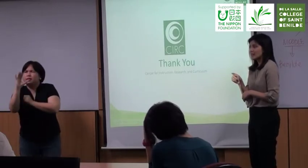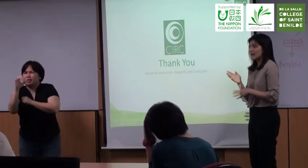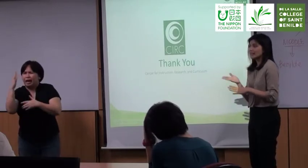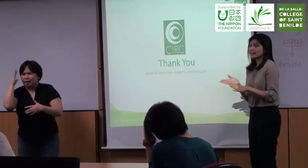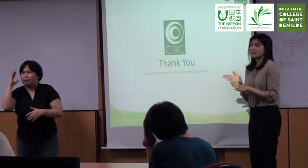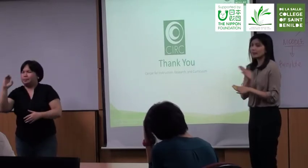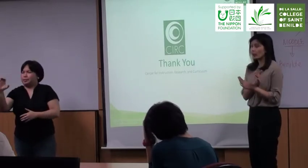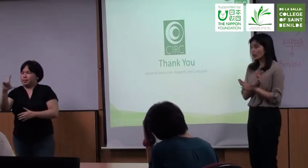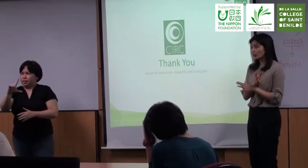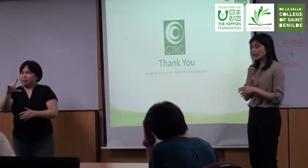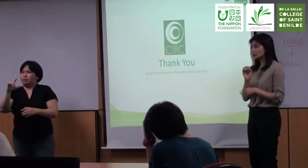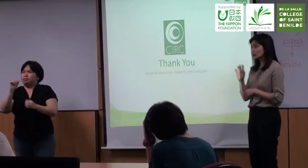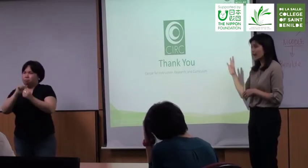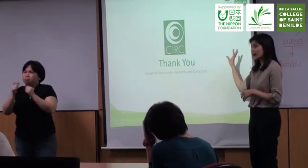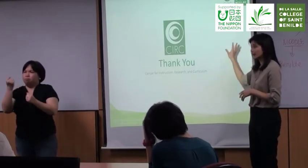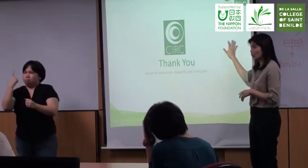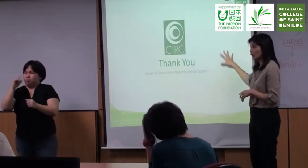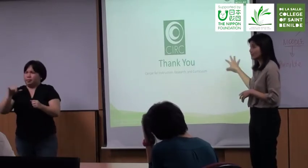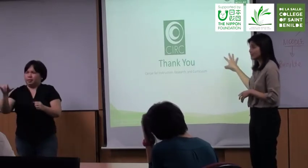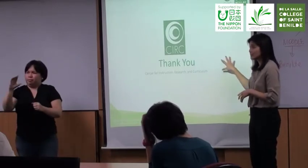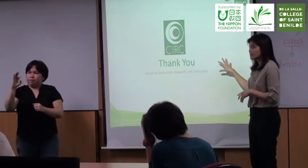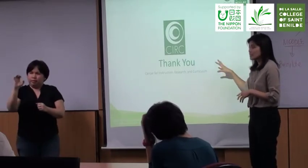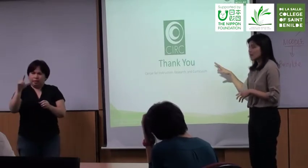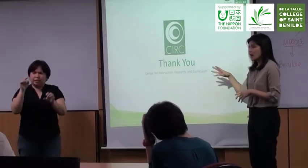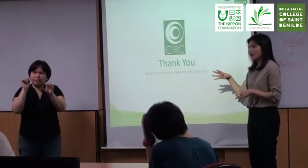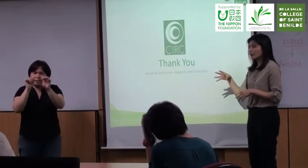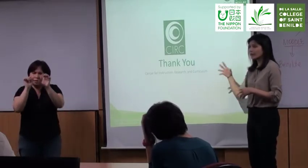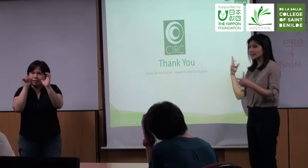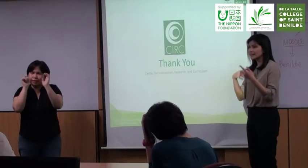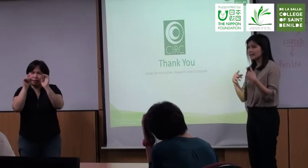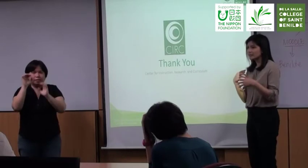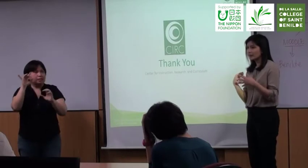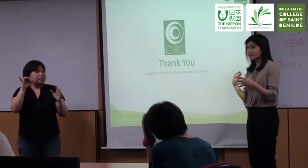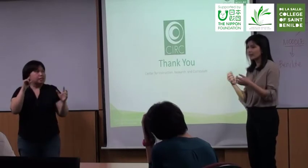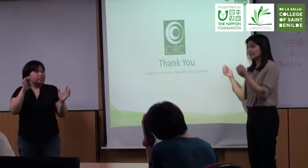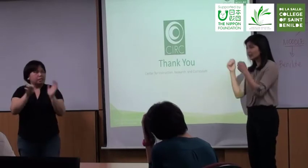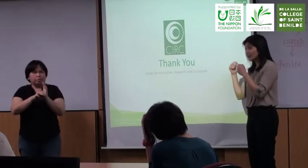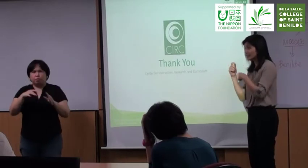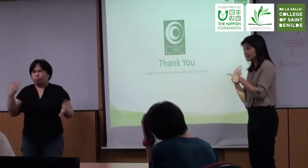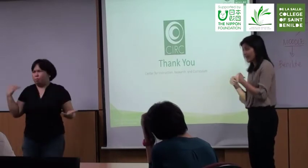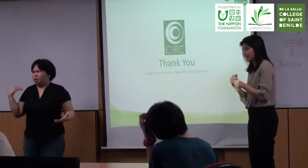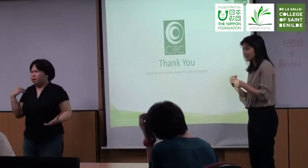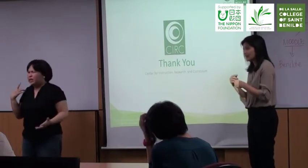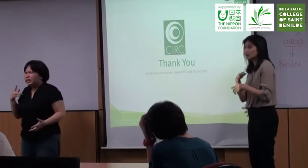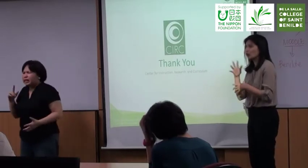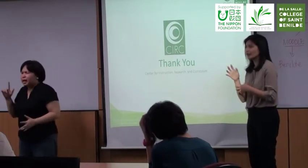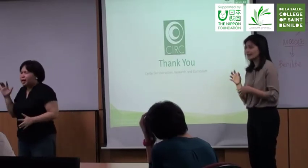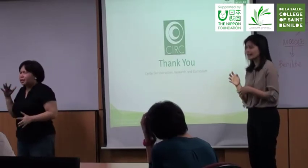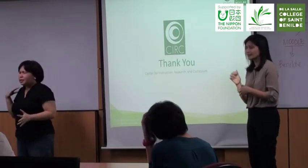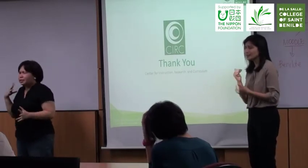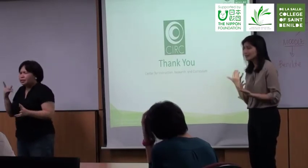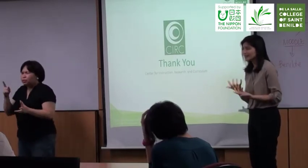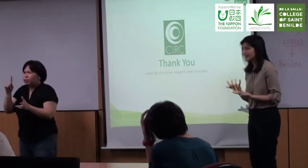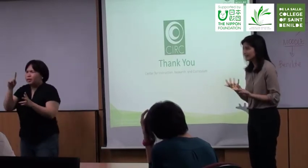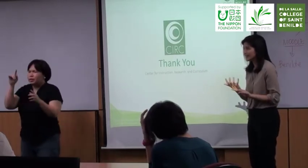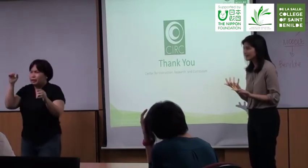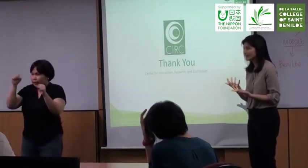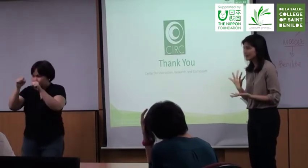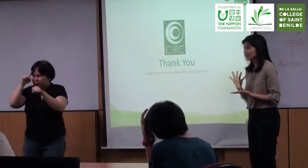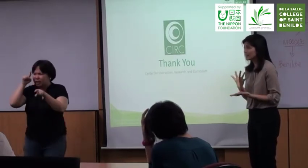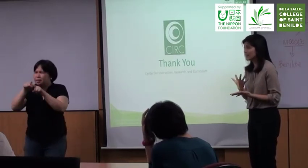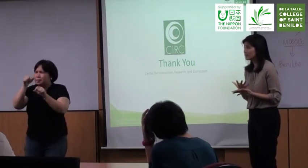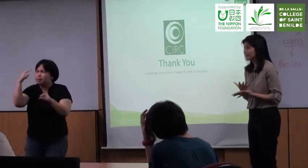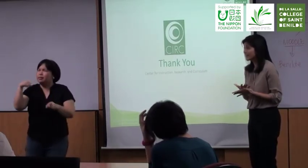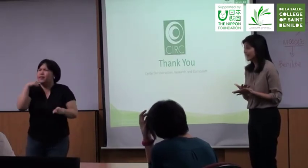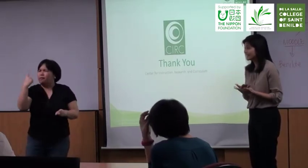is. Unlike before, when I don't have those, when I sign something, an agreed sign, they would always ask me, what's that